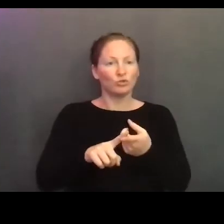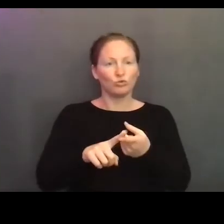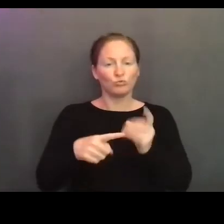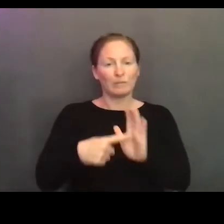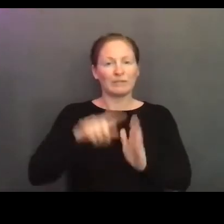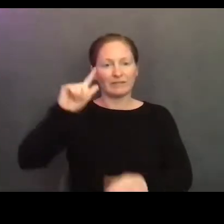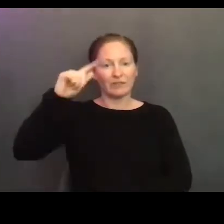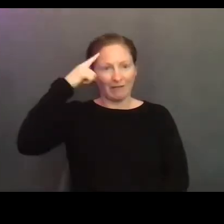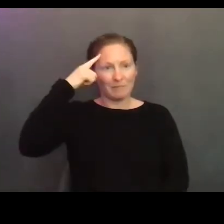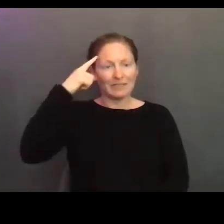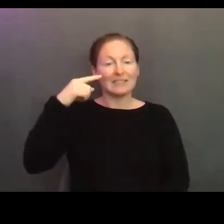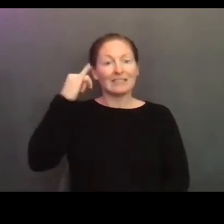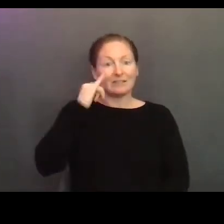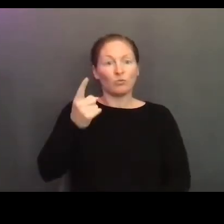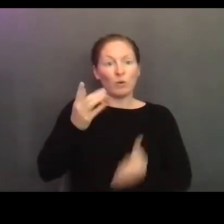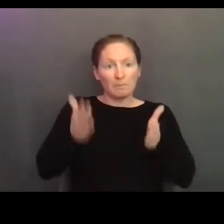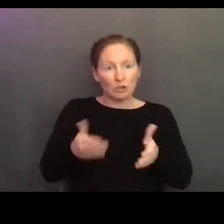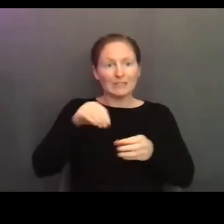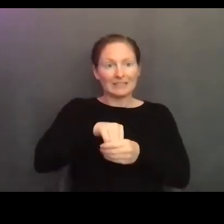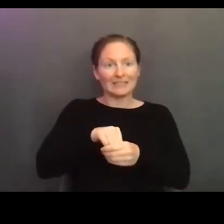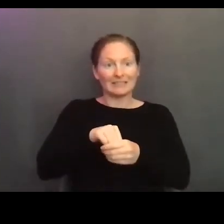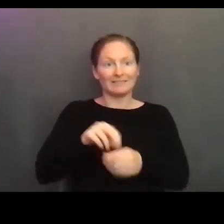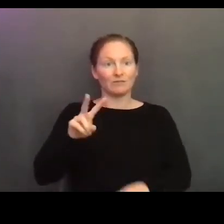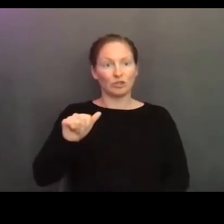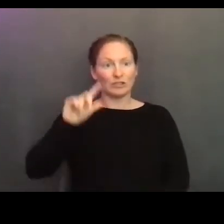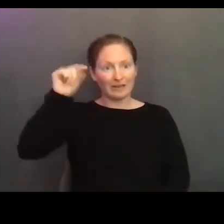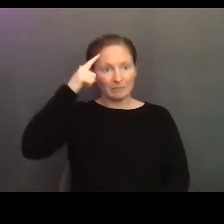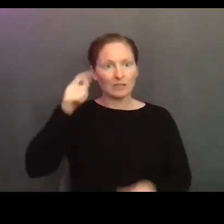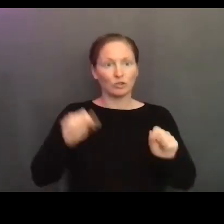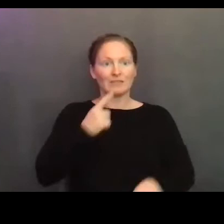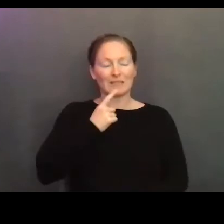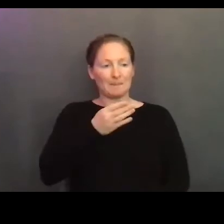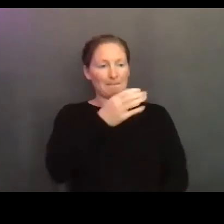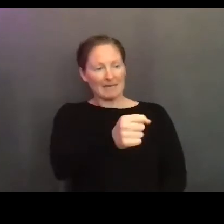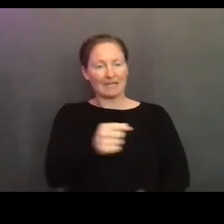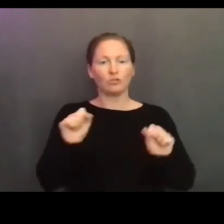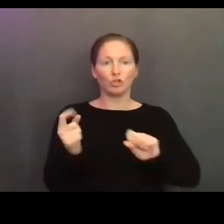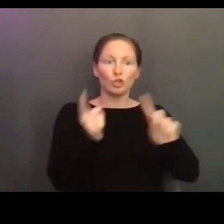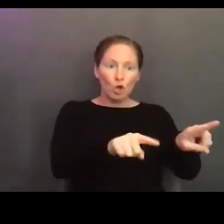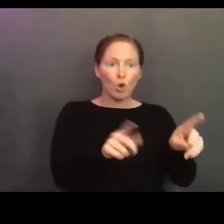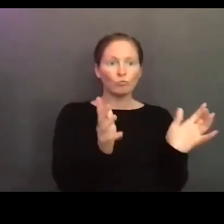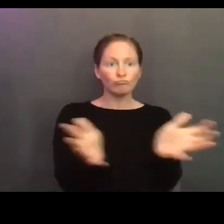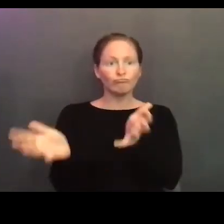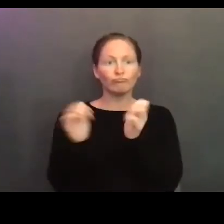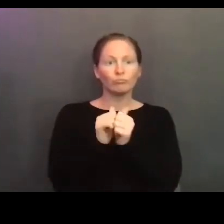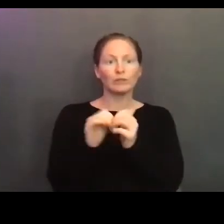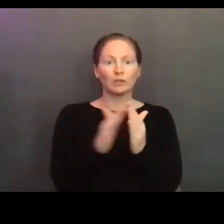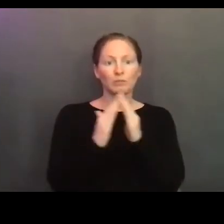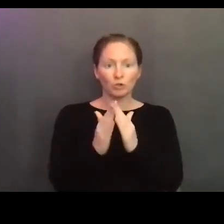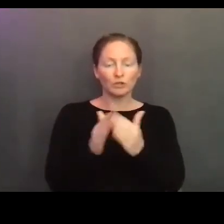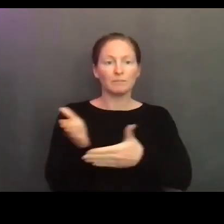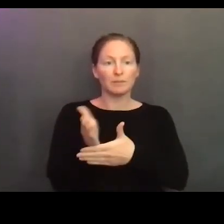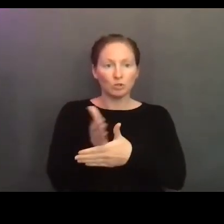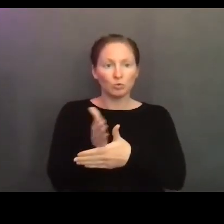Virginia government who could call BS, right, who could go out and talk to communities, you sit perfectly between the